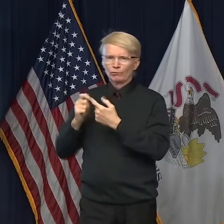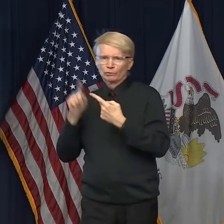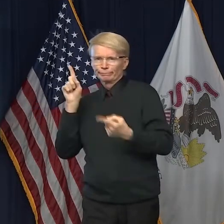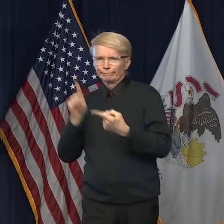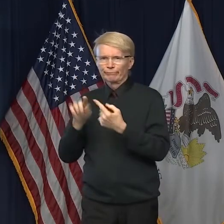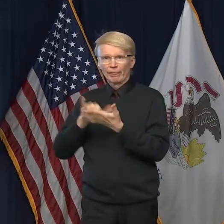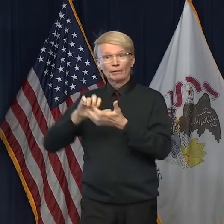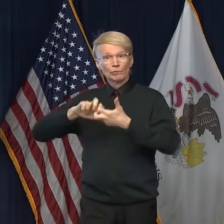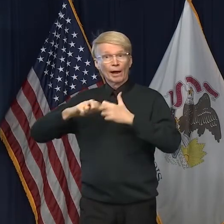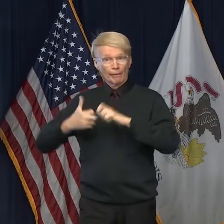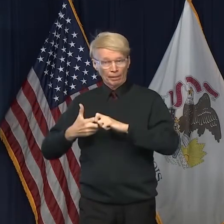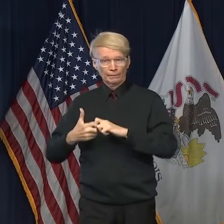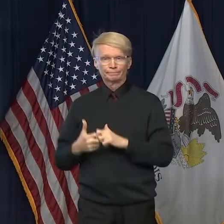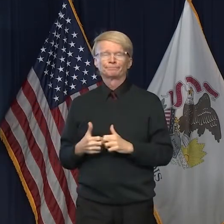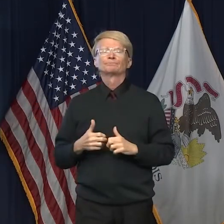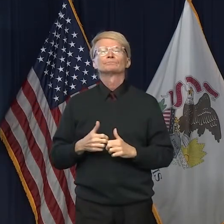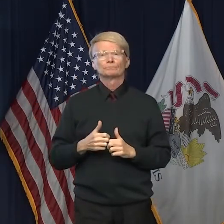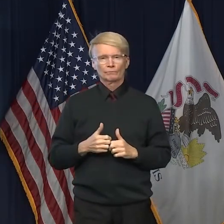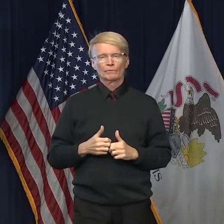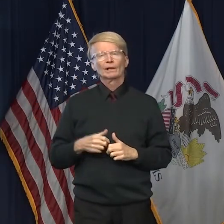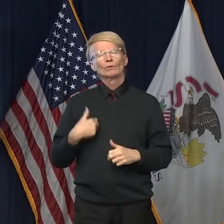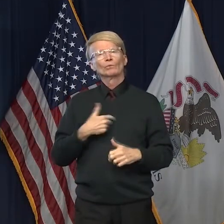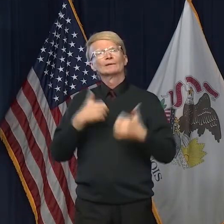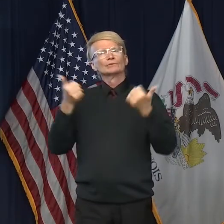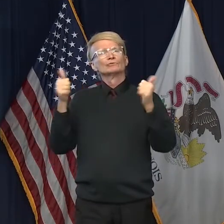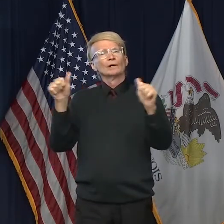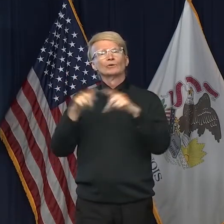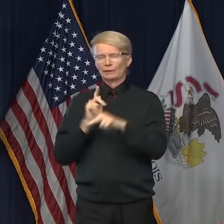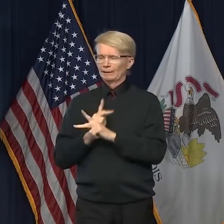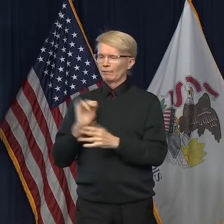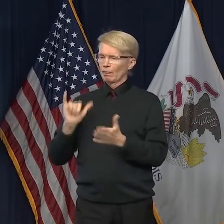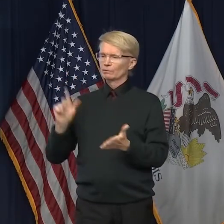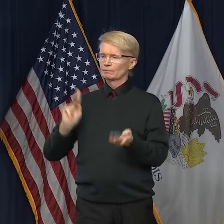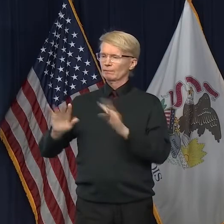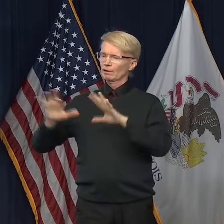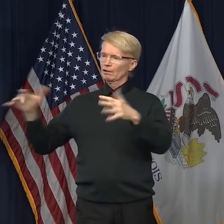is another way for us to keep the people at that home safe.